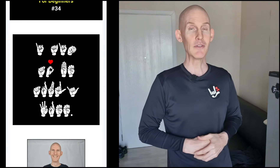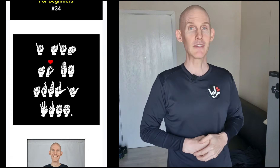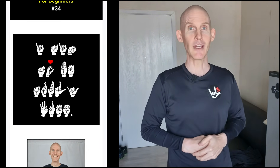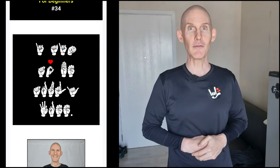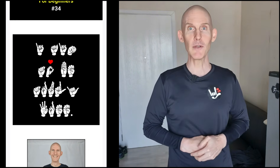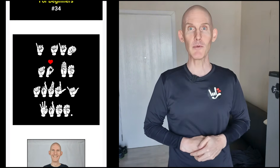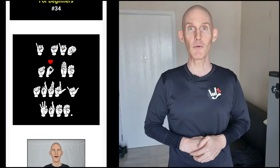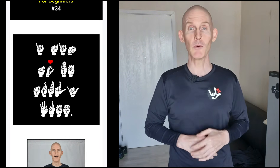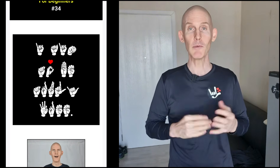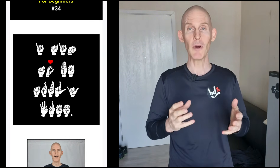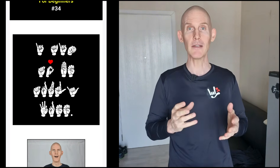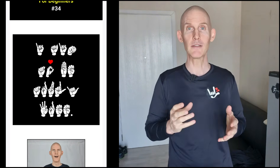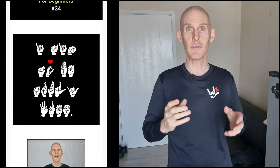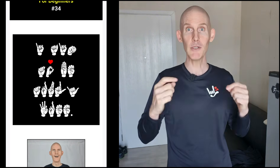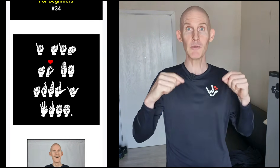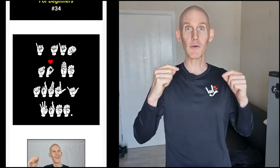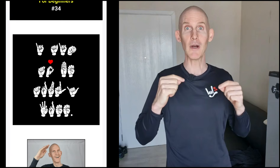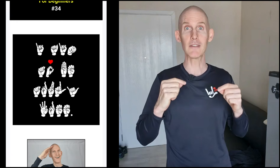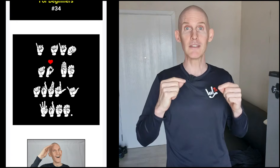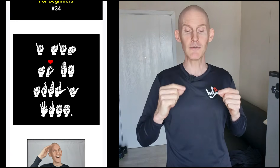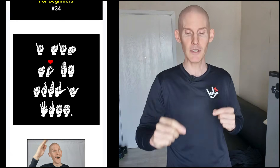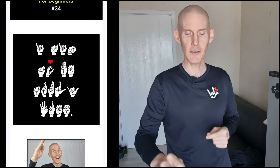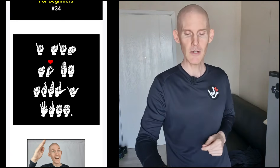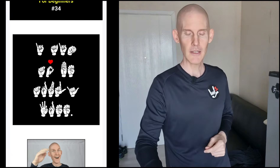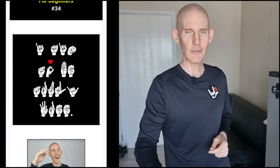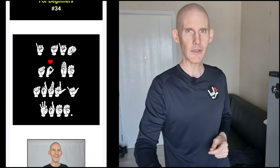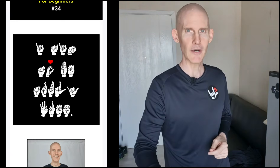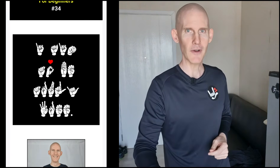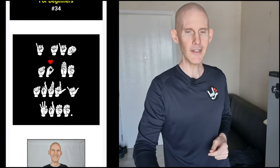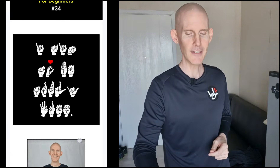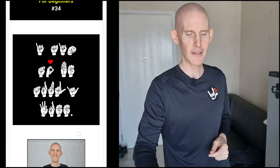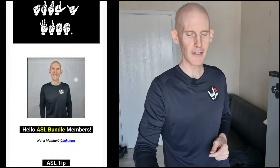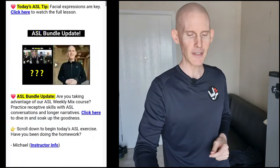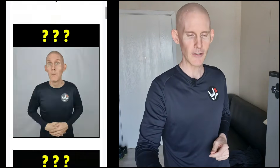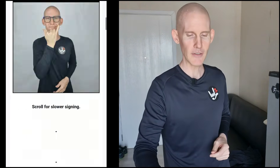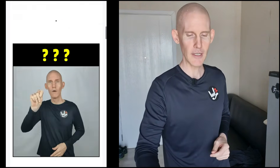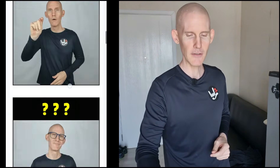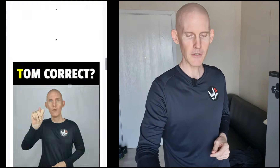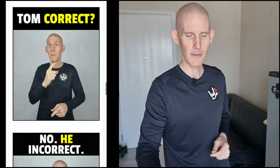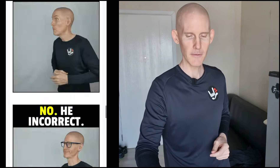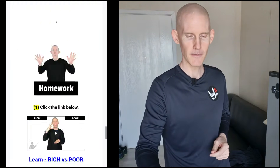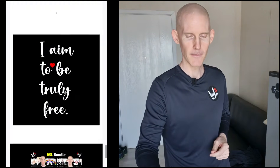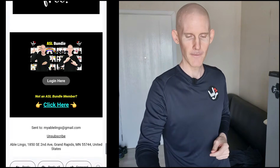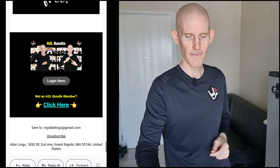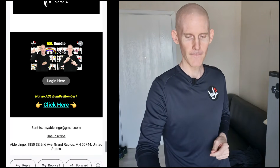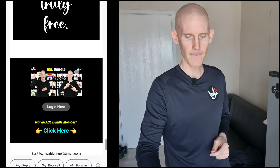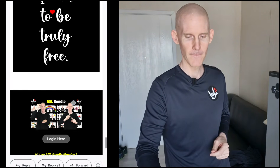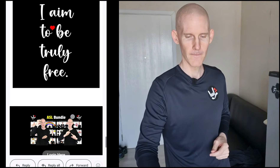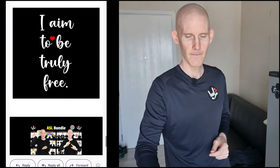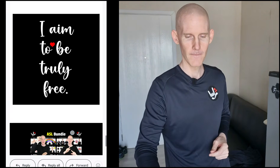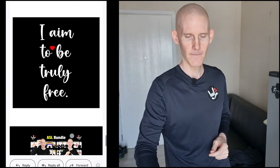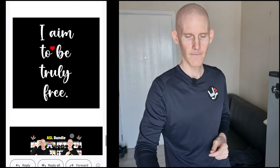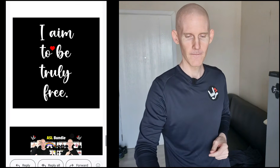So when you deciphered it before, when you paused the video, when you're watching this video, did you get it right? Here's the answer.